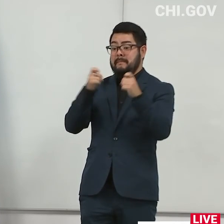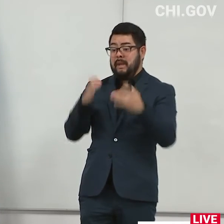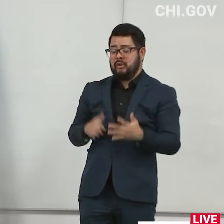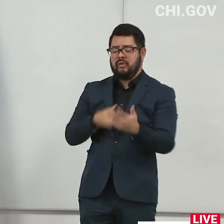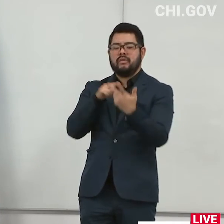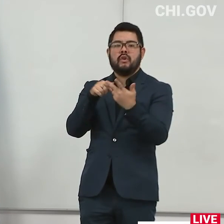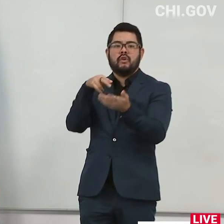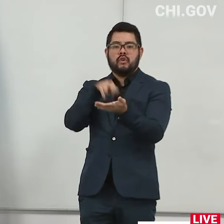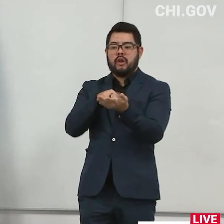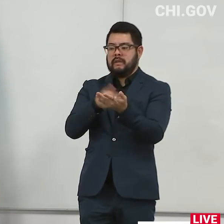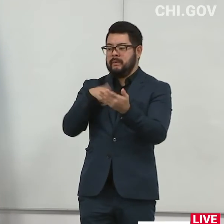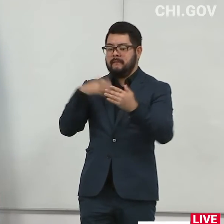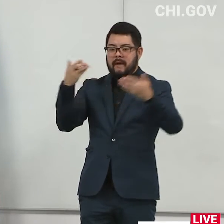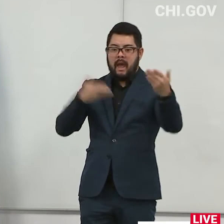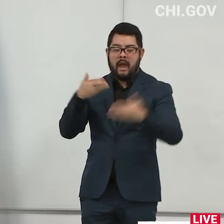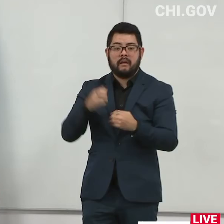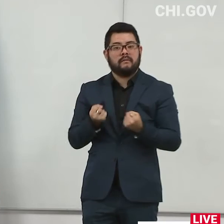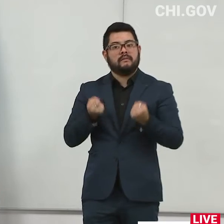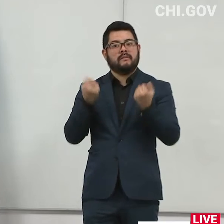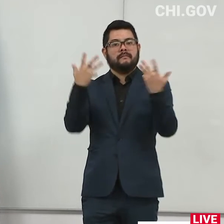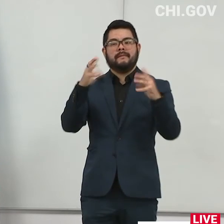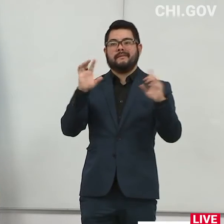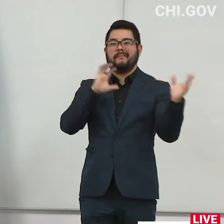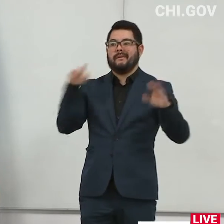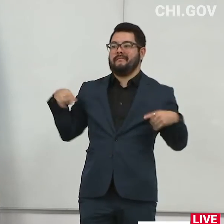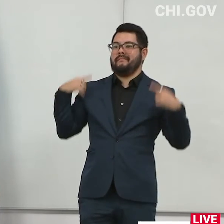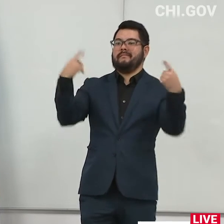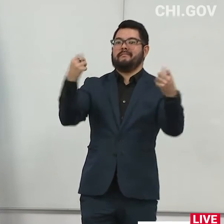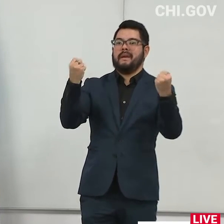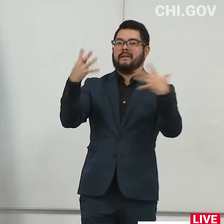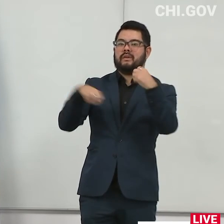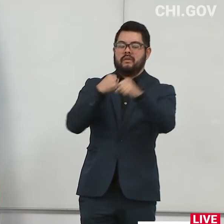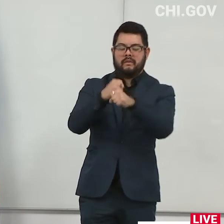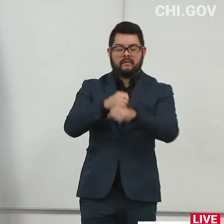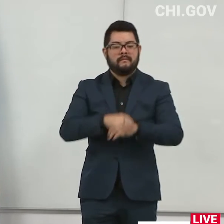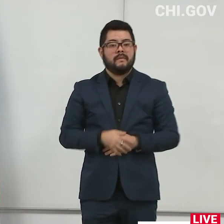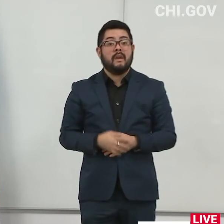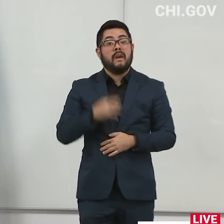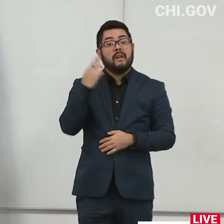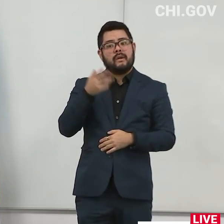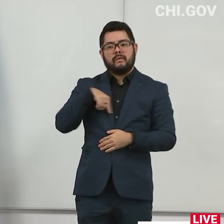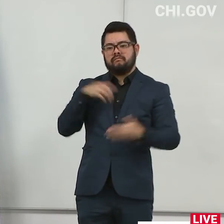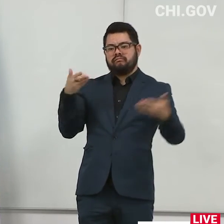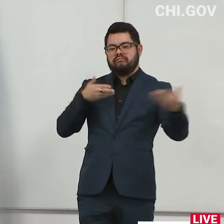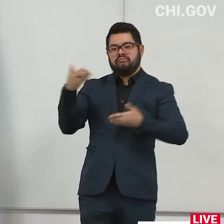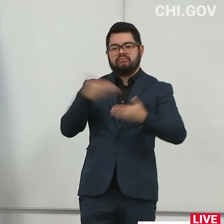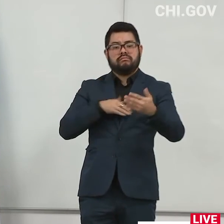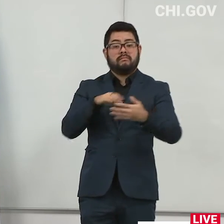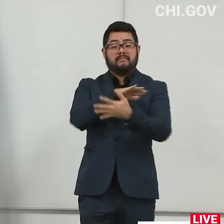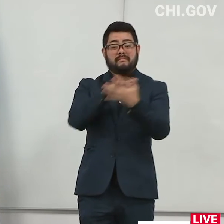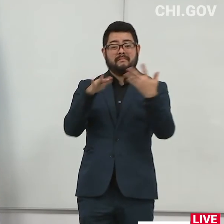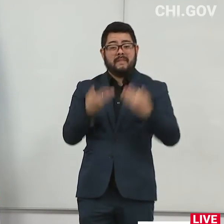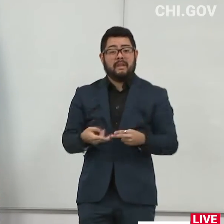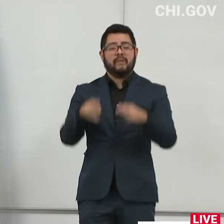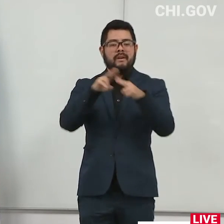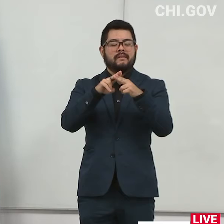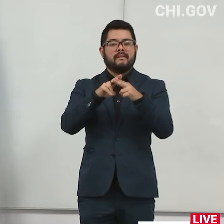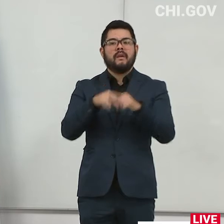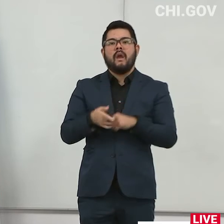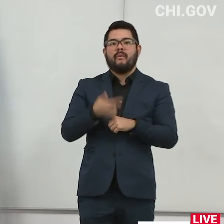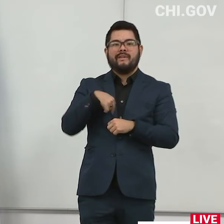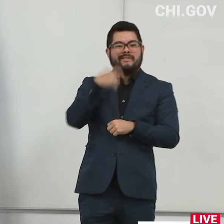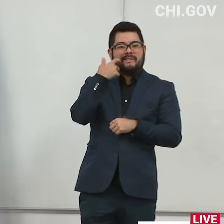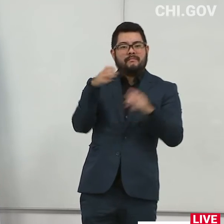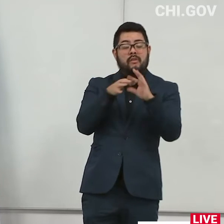we've ever had in our school's history. We're going to need it too, because as exciting as these achievements are, I won't